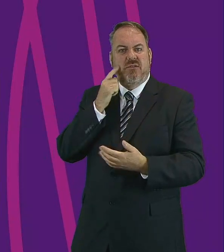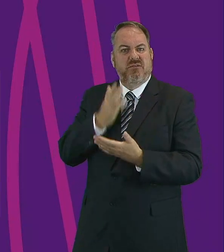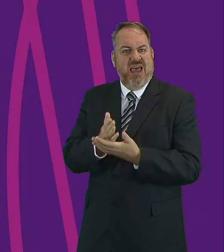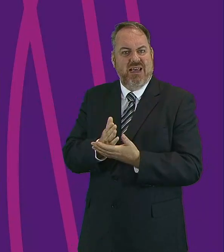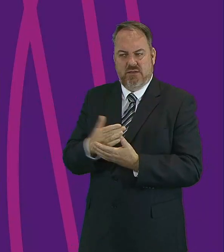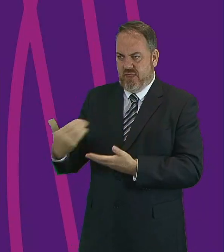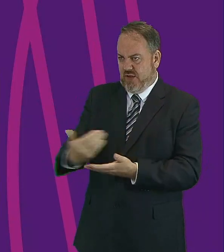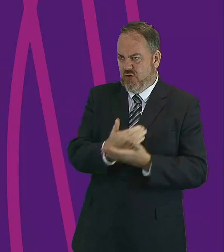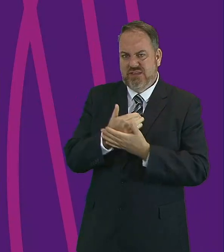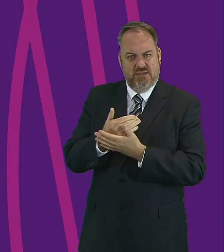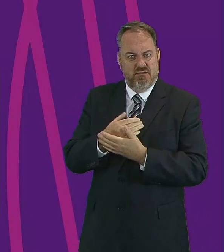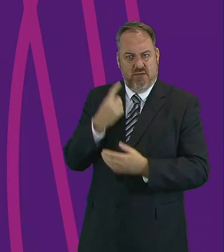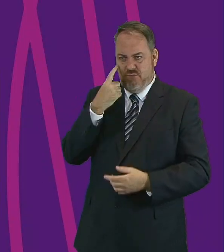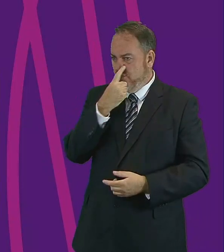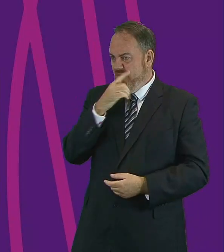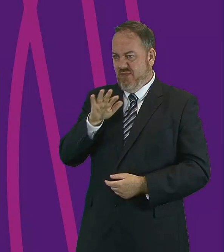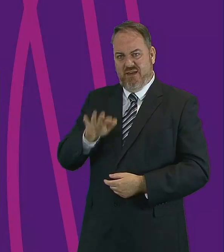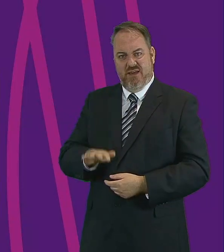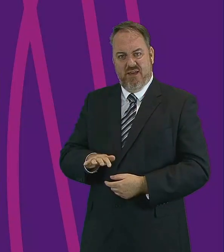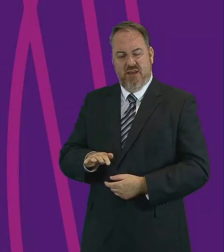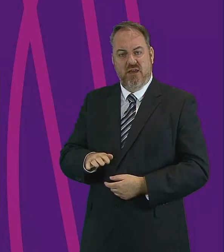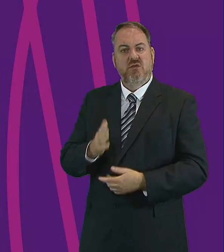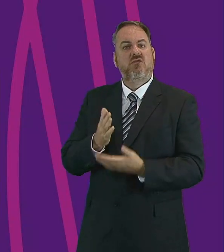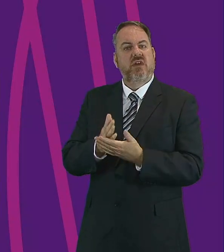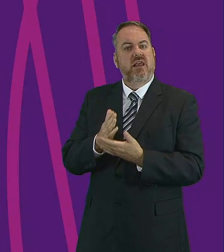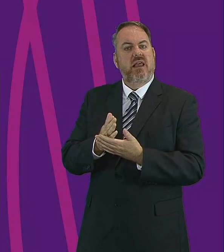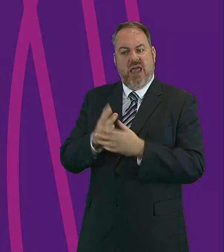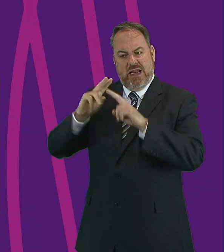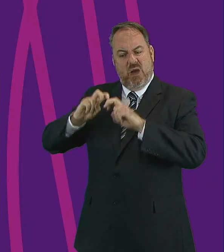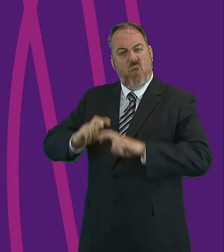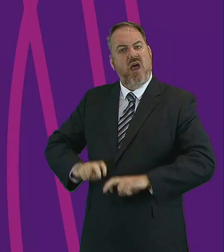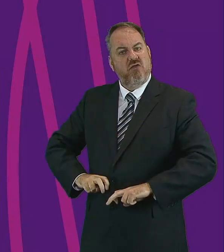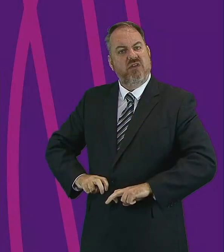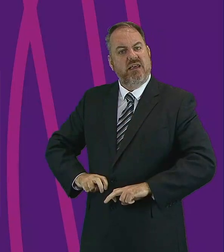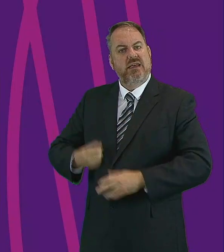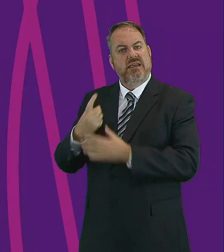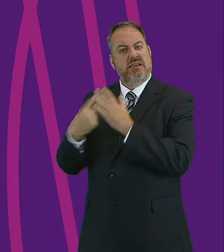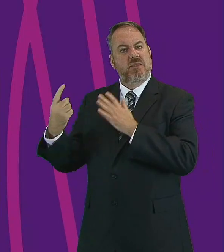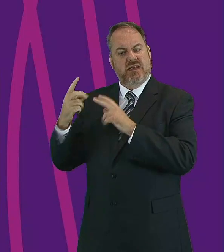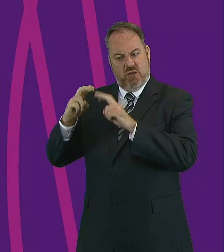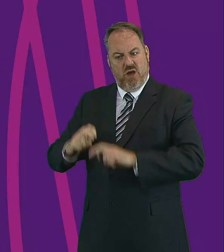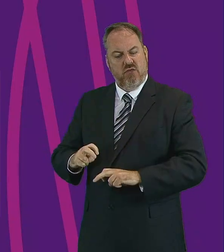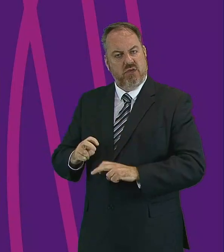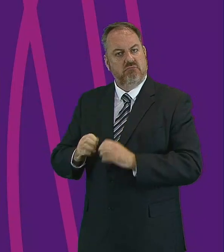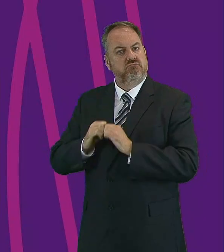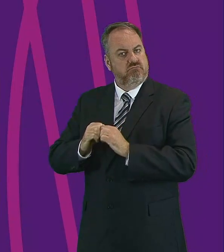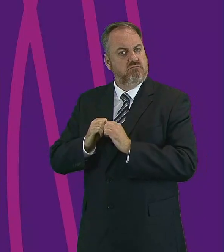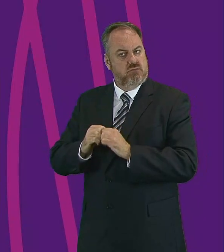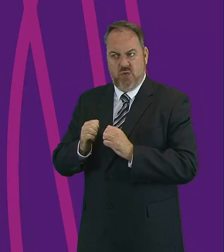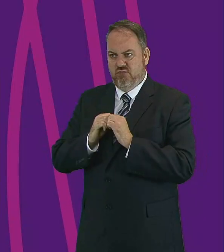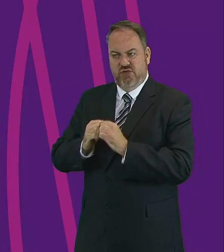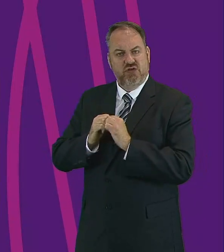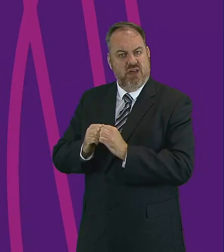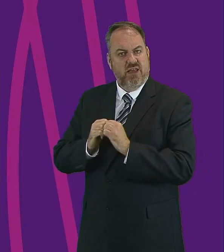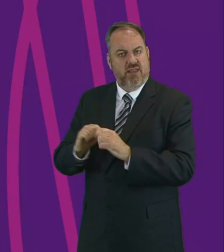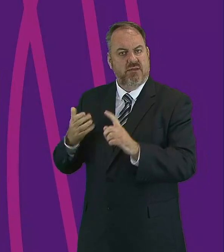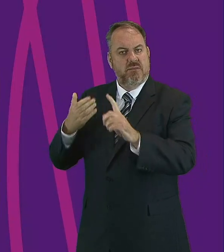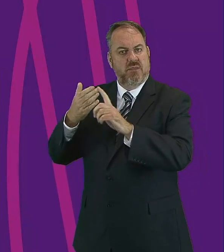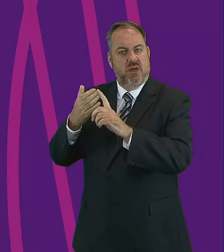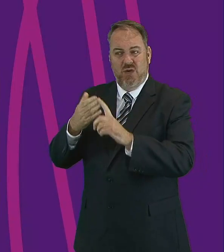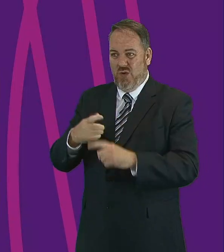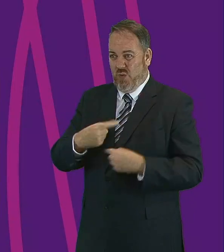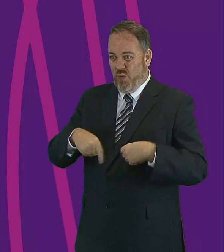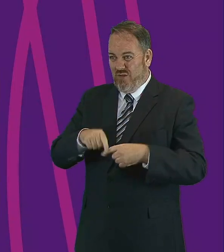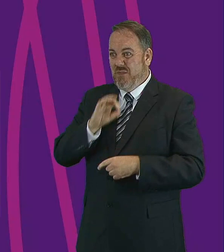the future of social care is welcome, and a national care service is something Scottish Labour has called for